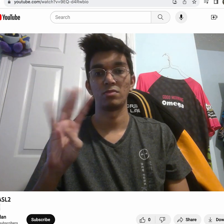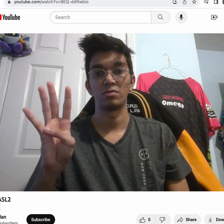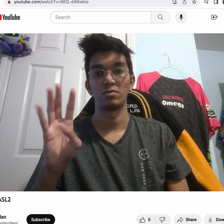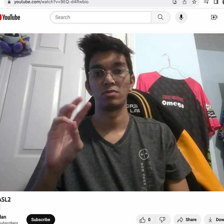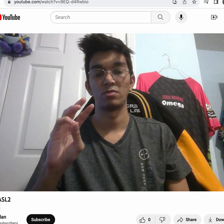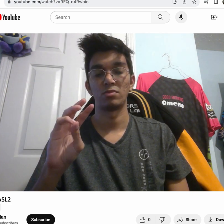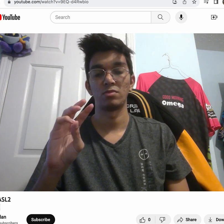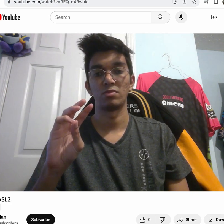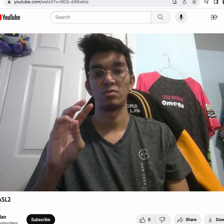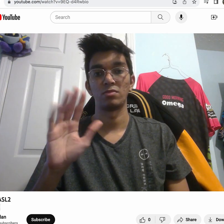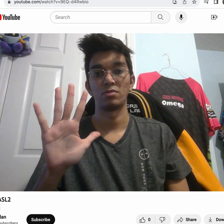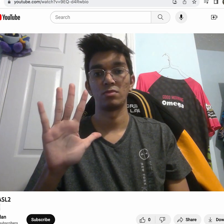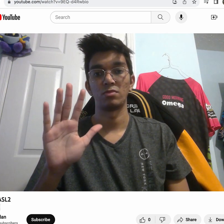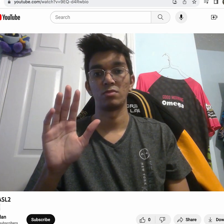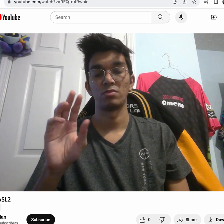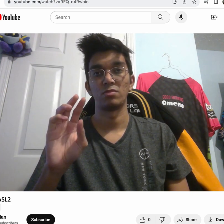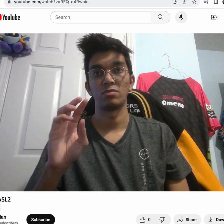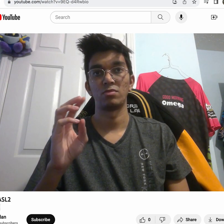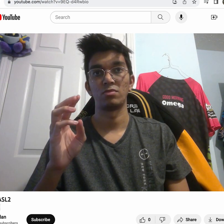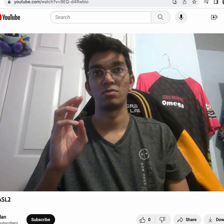Yeah, you don't need to rock yet.